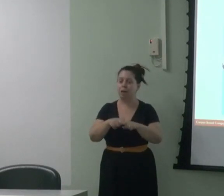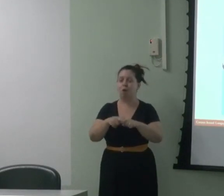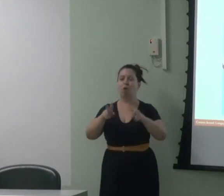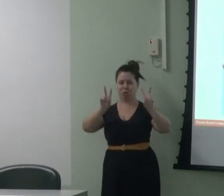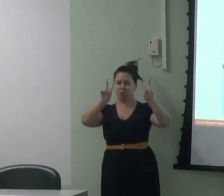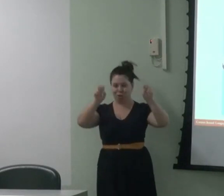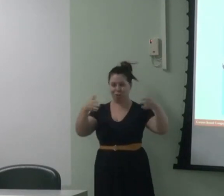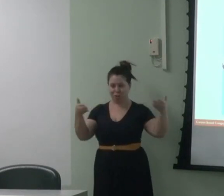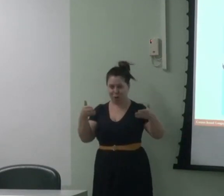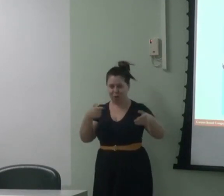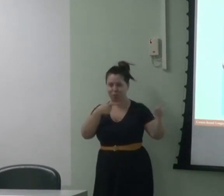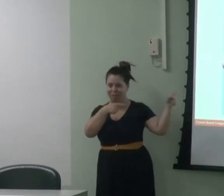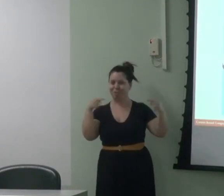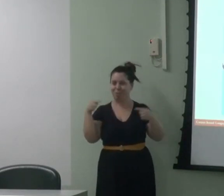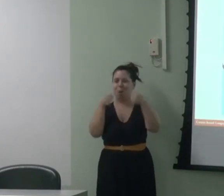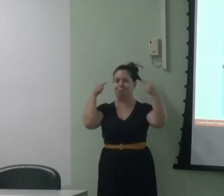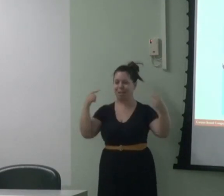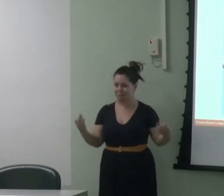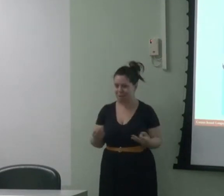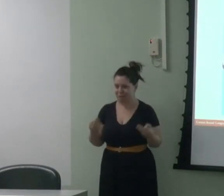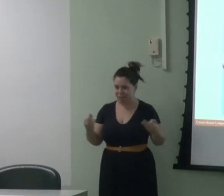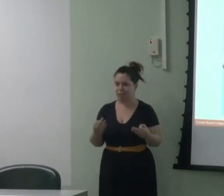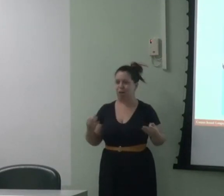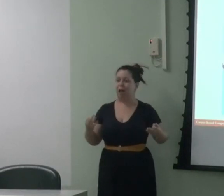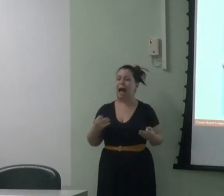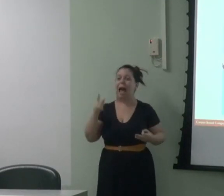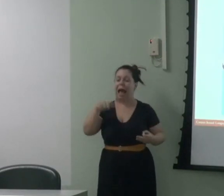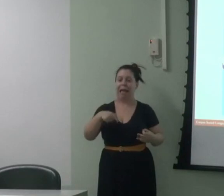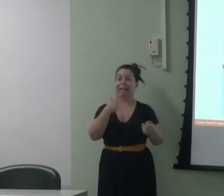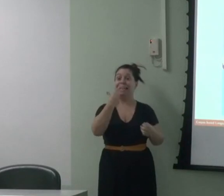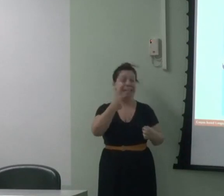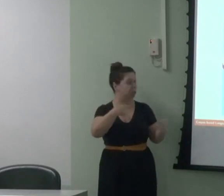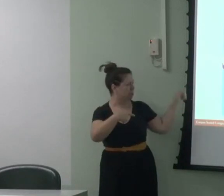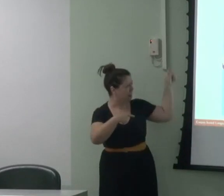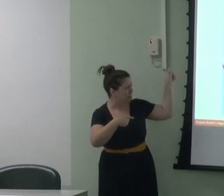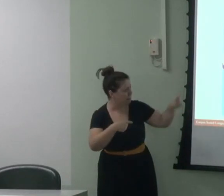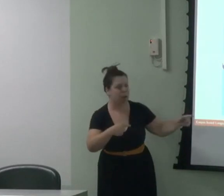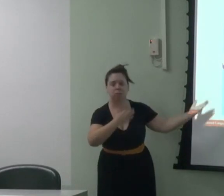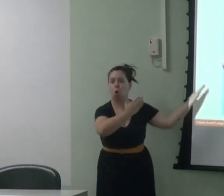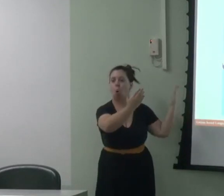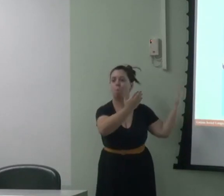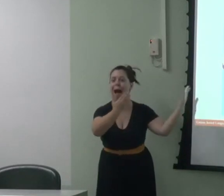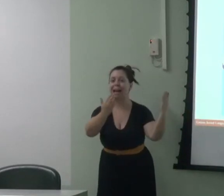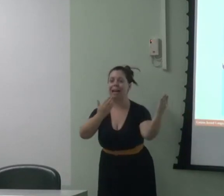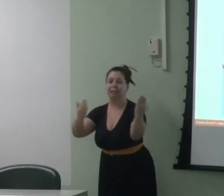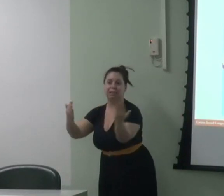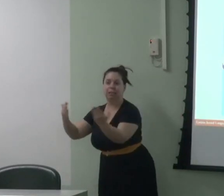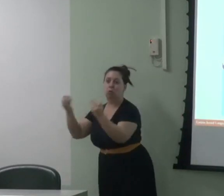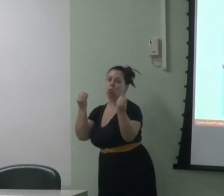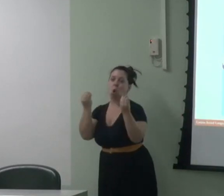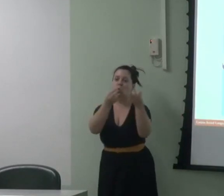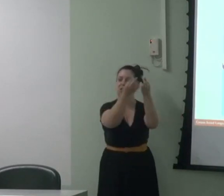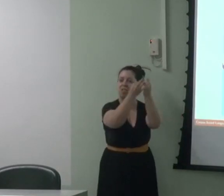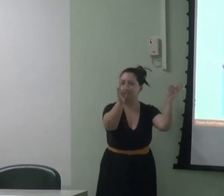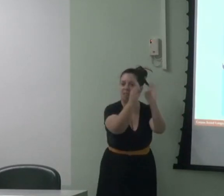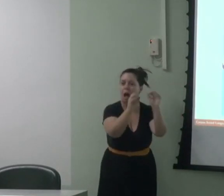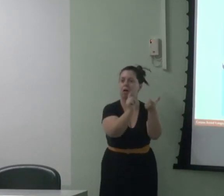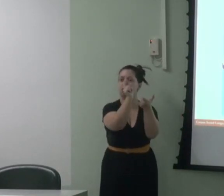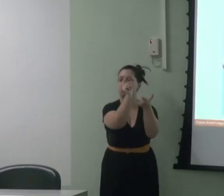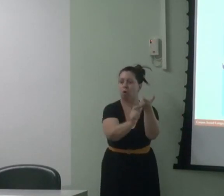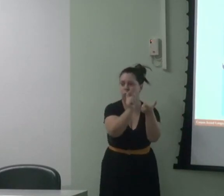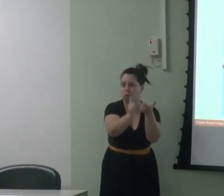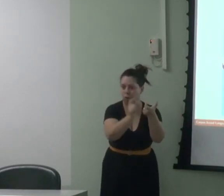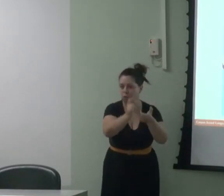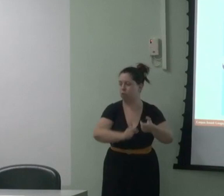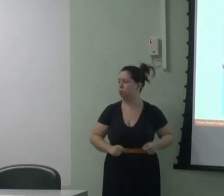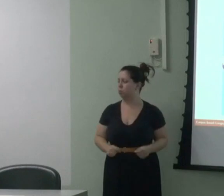talk is comparing languages, or using it for various studies in linguistic typology. This picture actually is not from UD